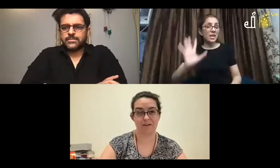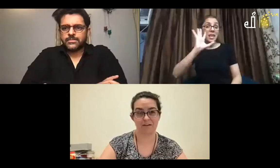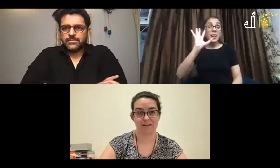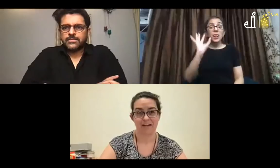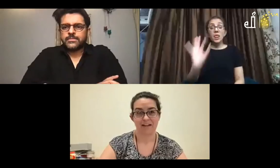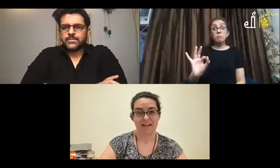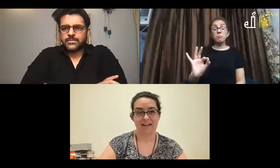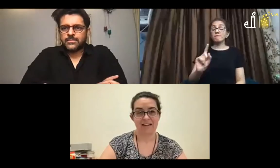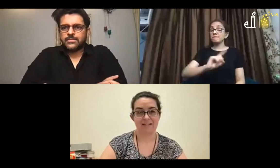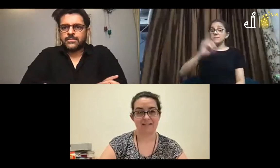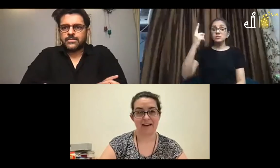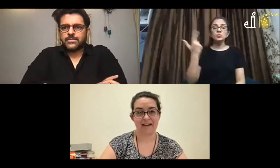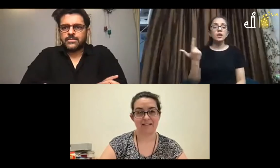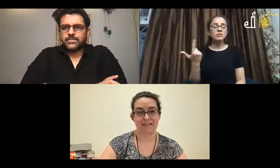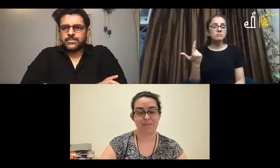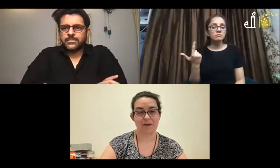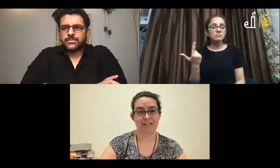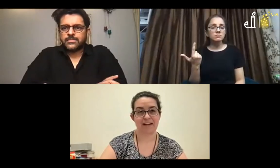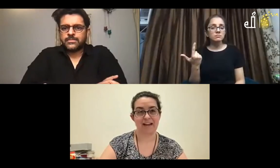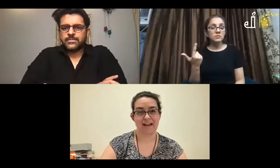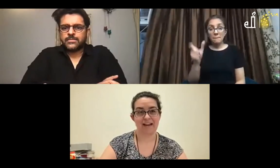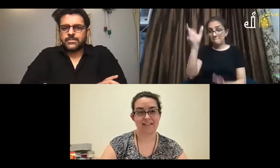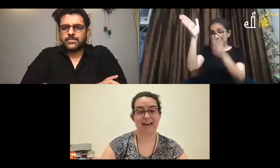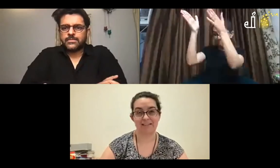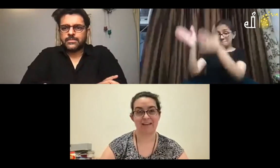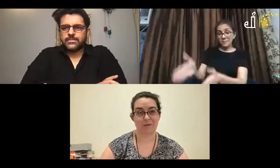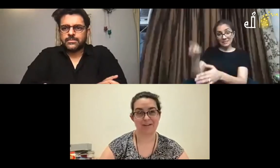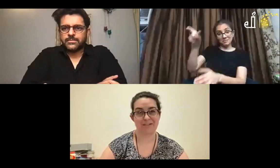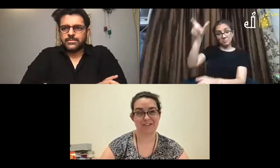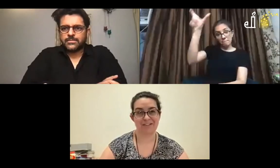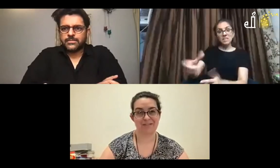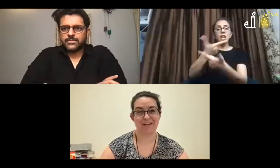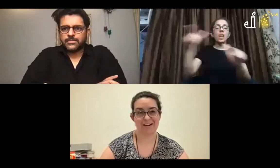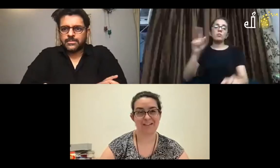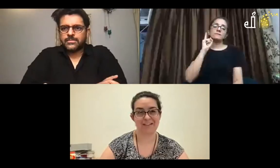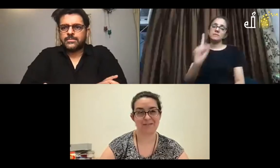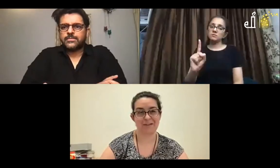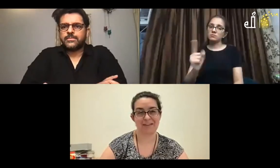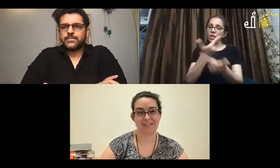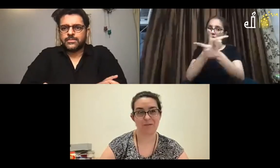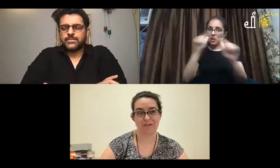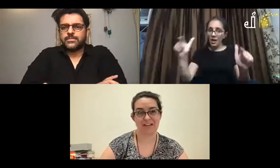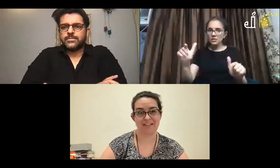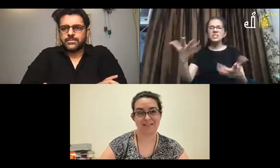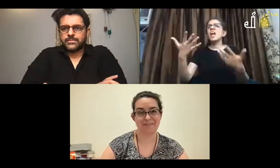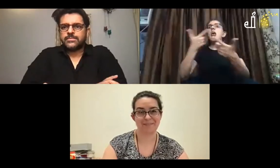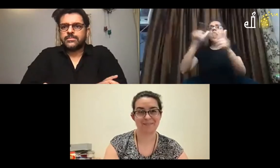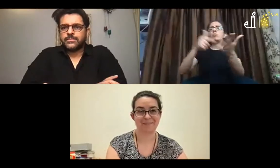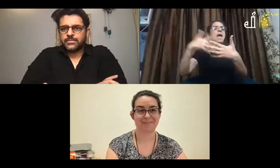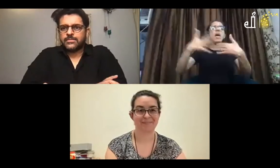thing of all is that the person has a language, regardless of what that language